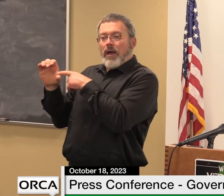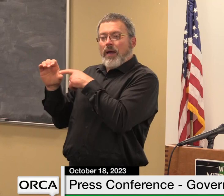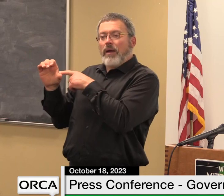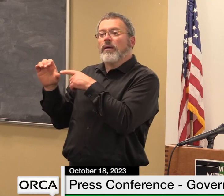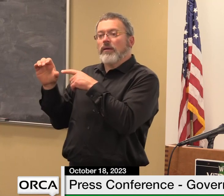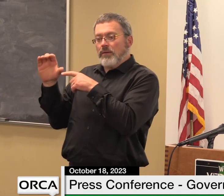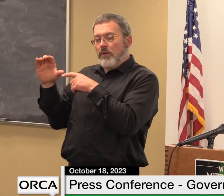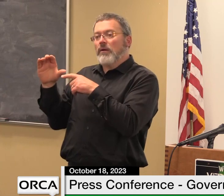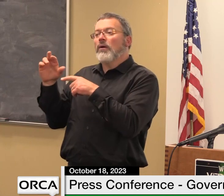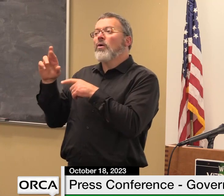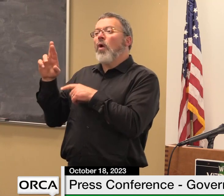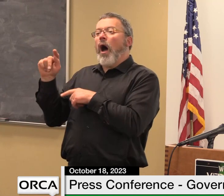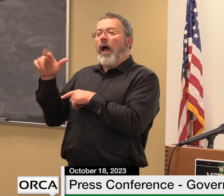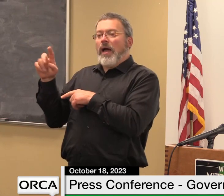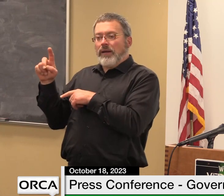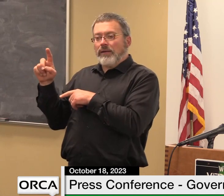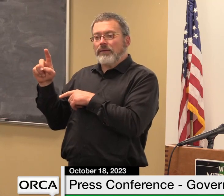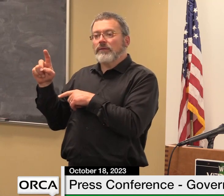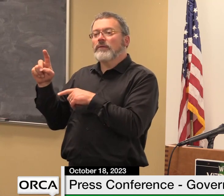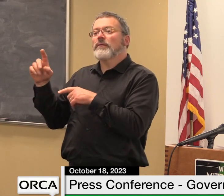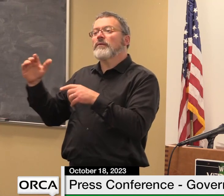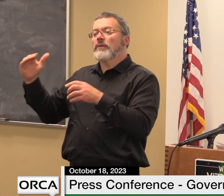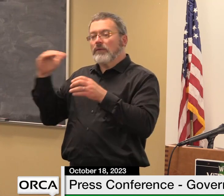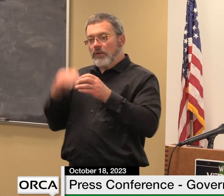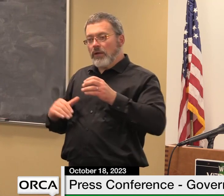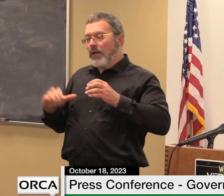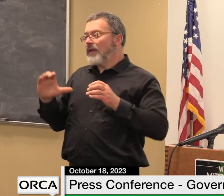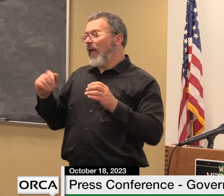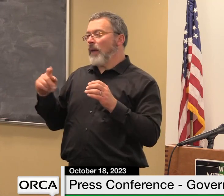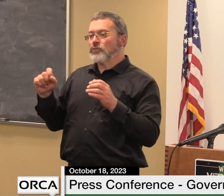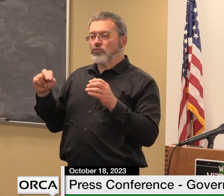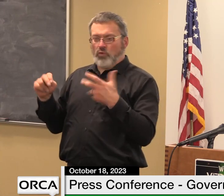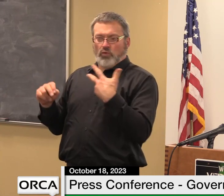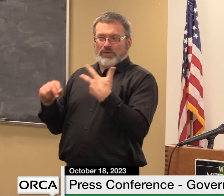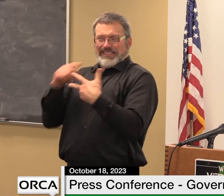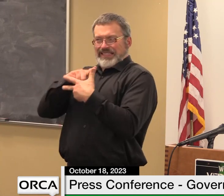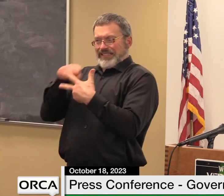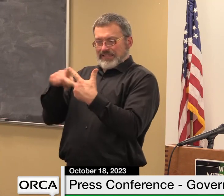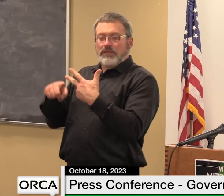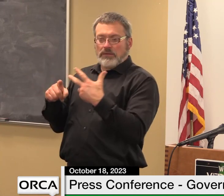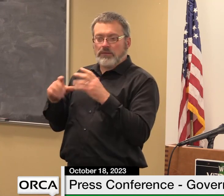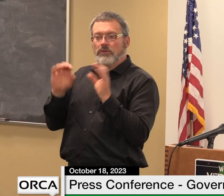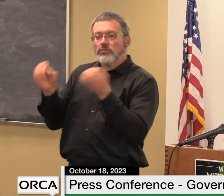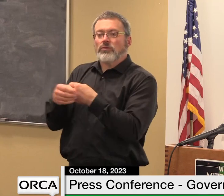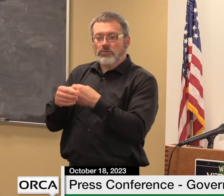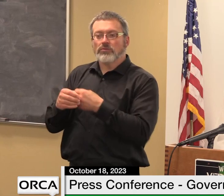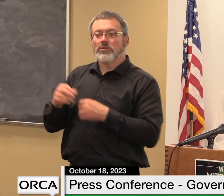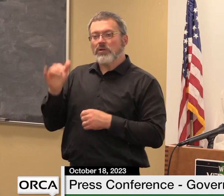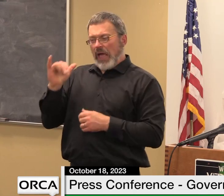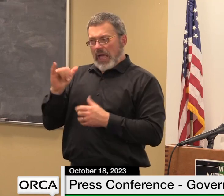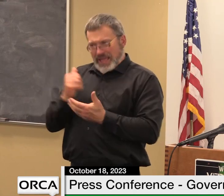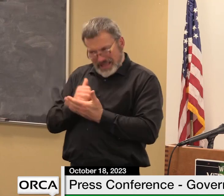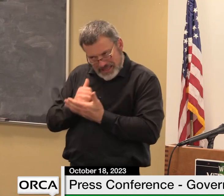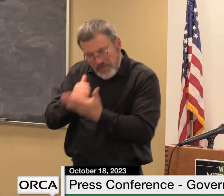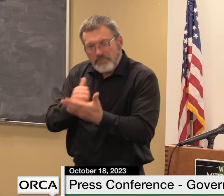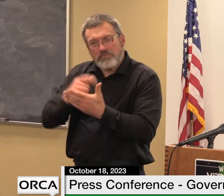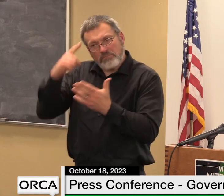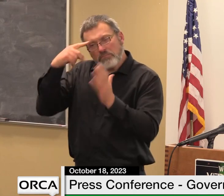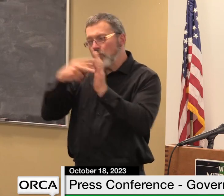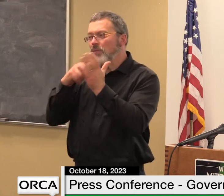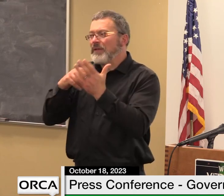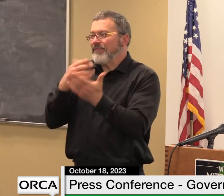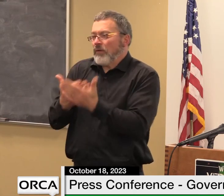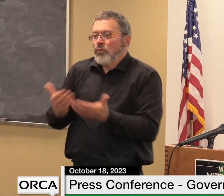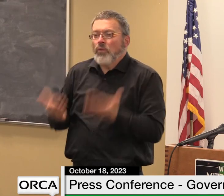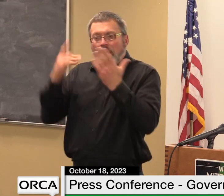Capstone here in Central Vermont, to help fill the gaps in heating assistance for families. And I want to thank all those who